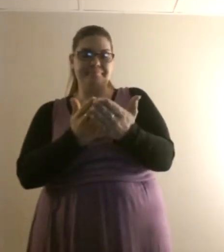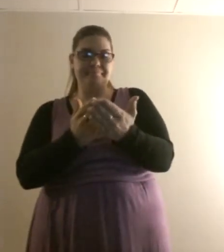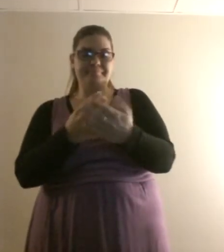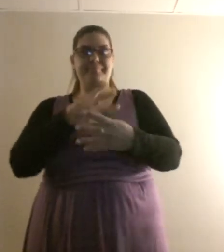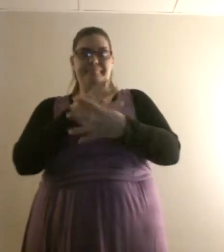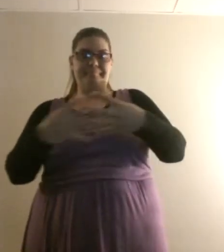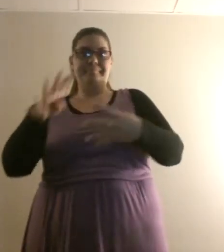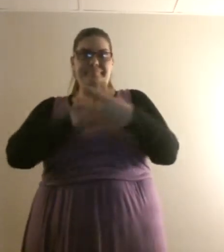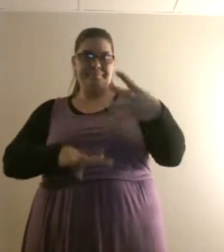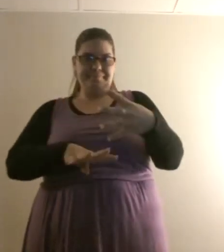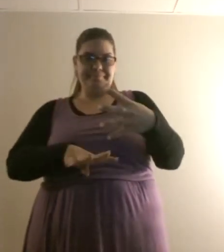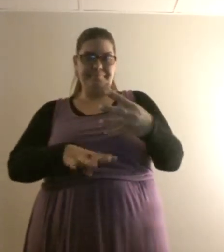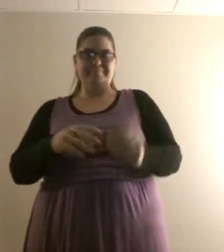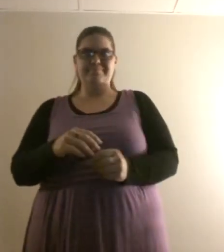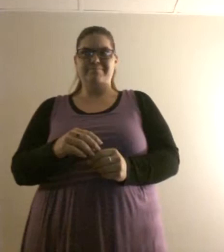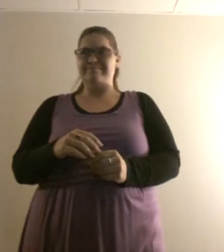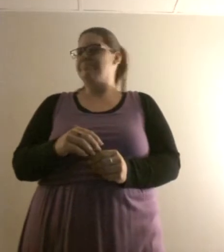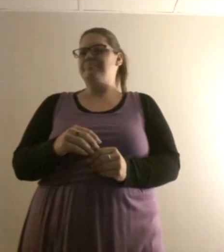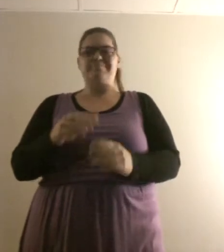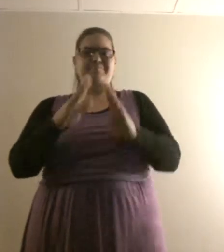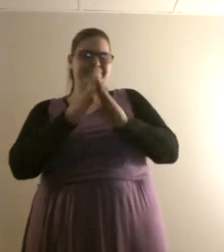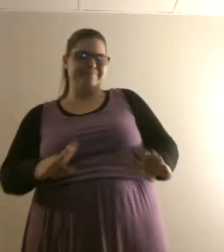This graph divided into, well,